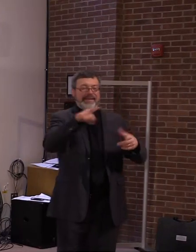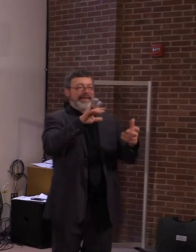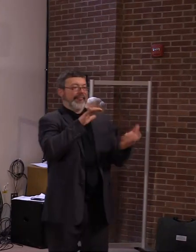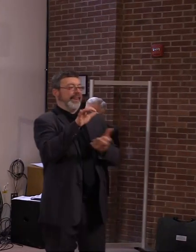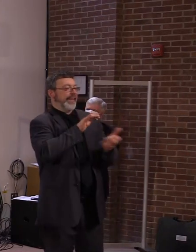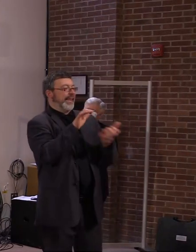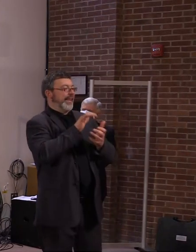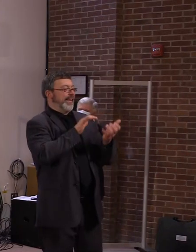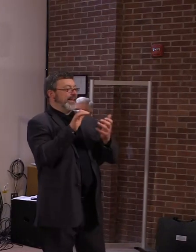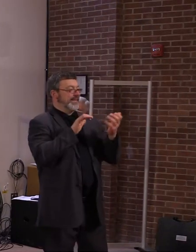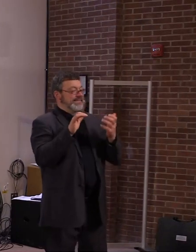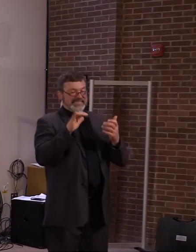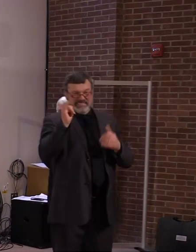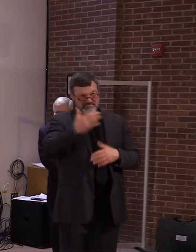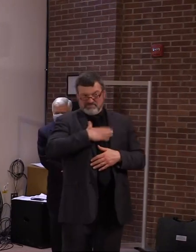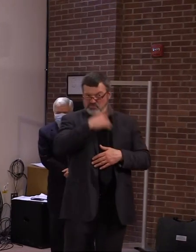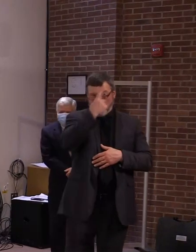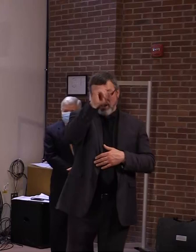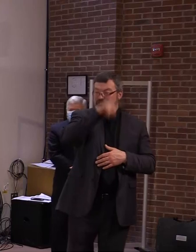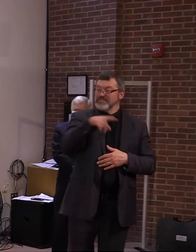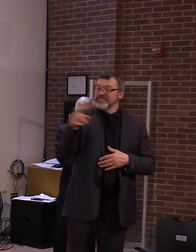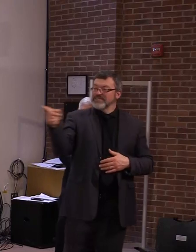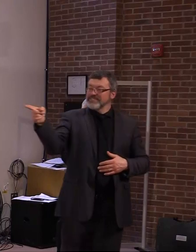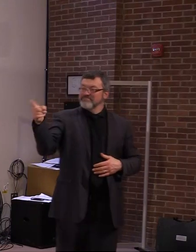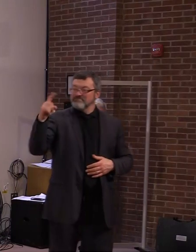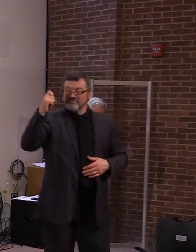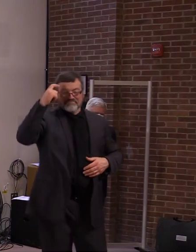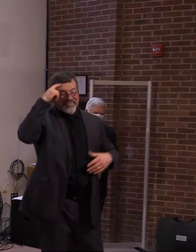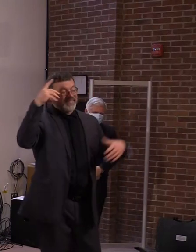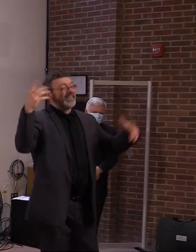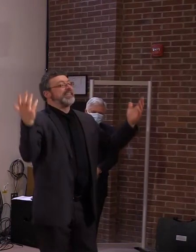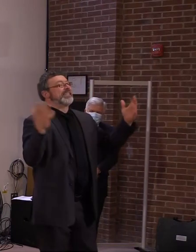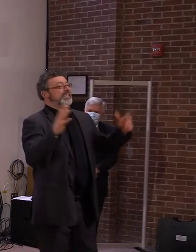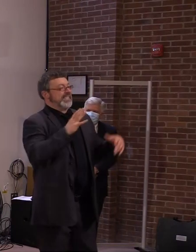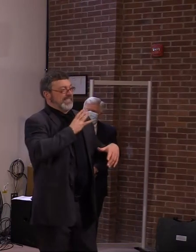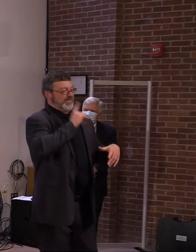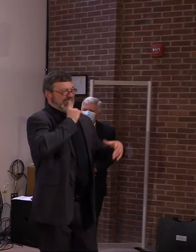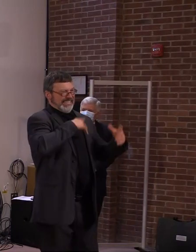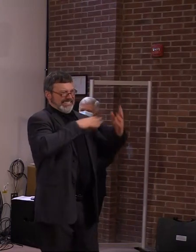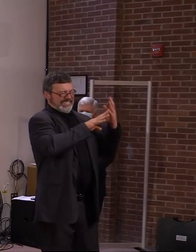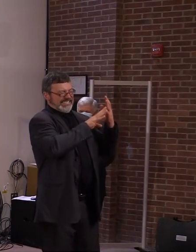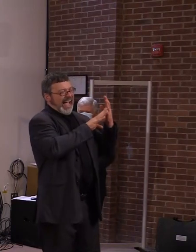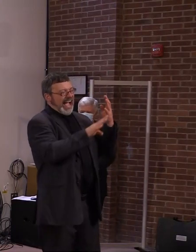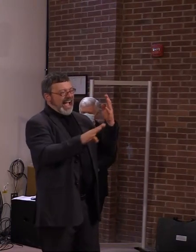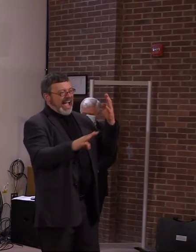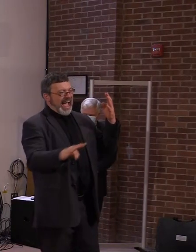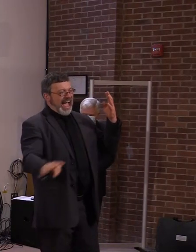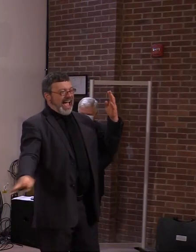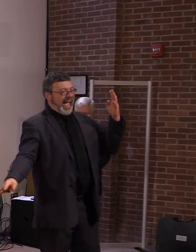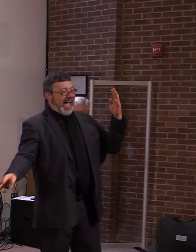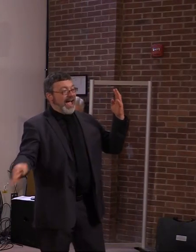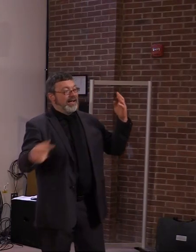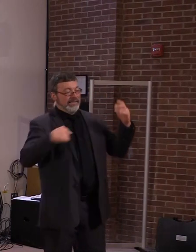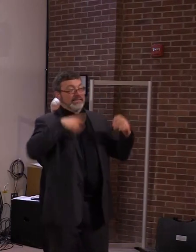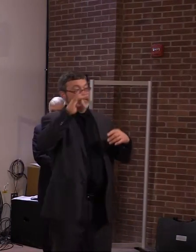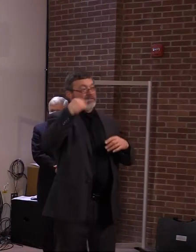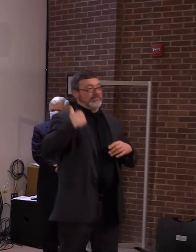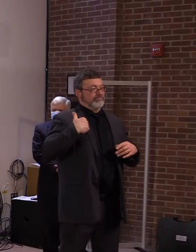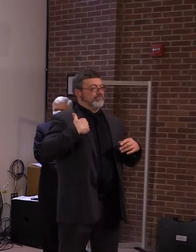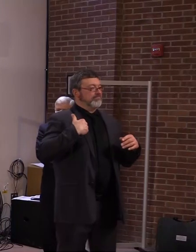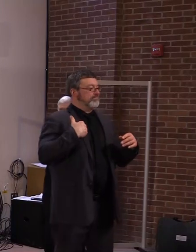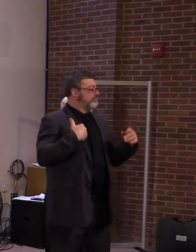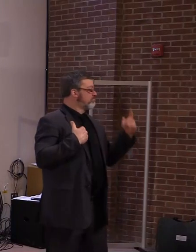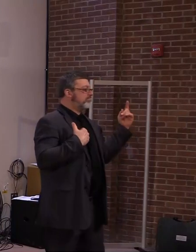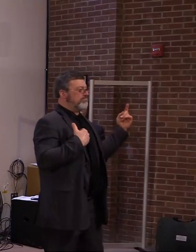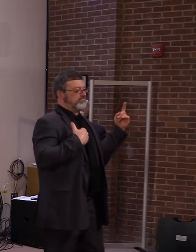question. Well, there are many. I think I did share, and I meant that. He's the only person that I